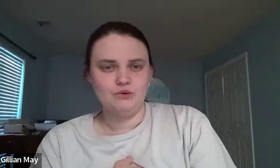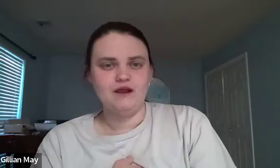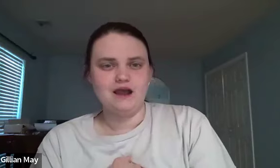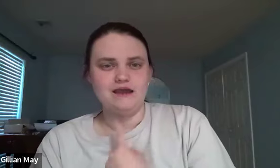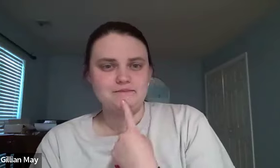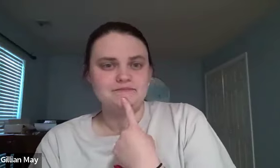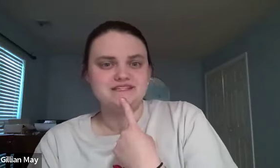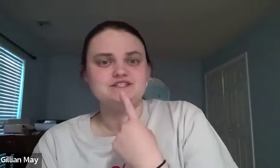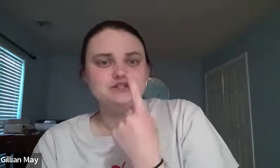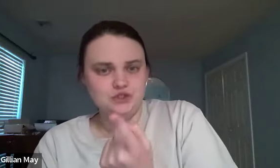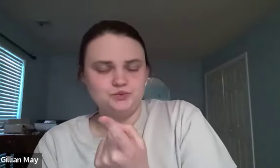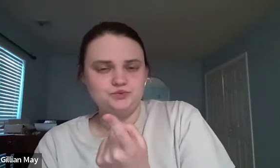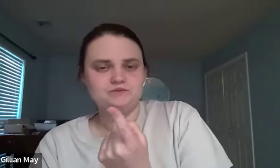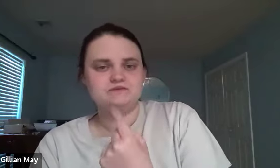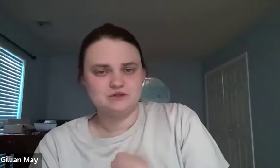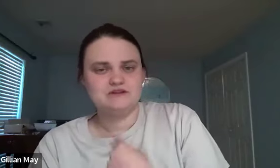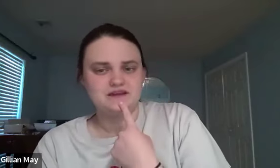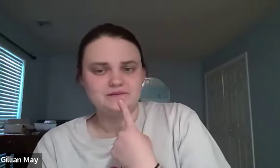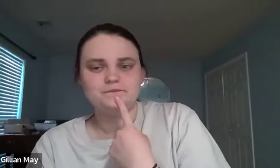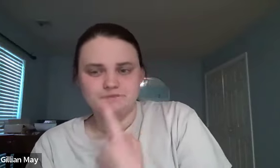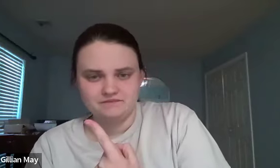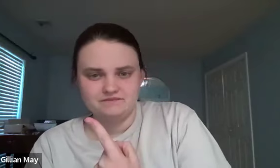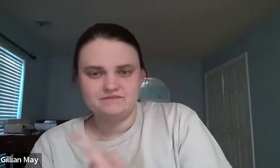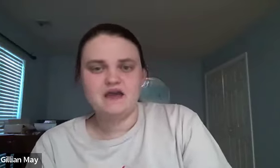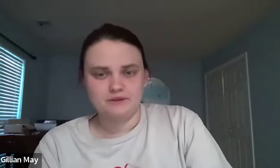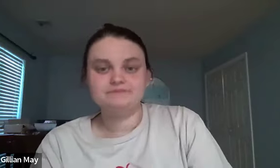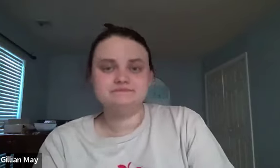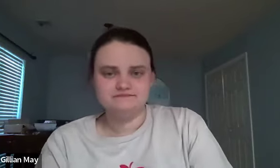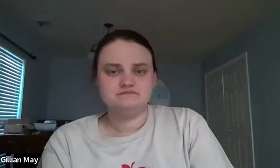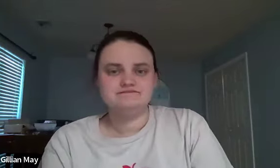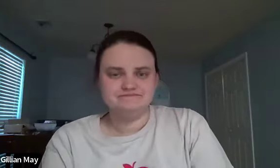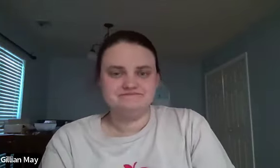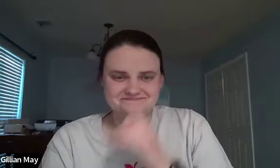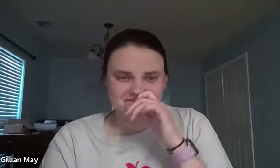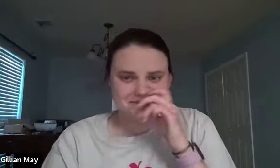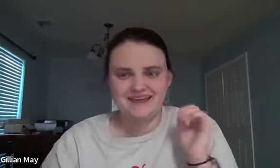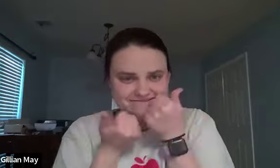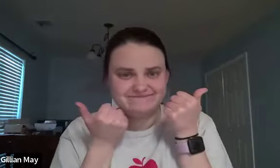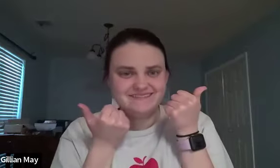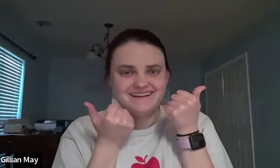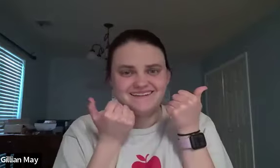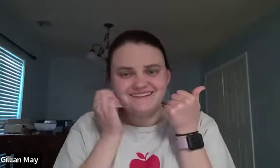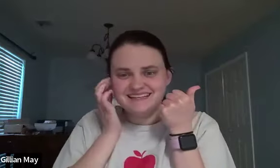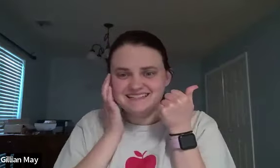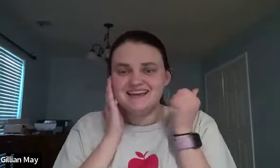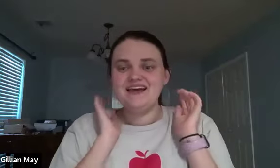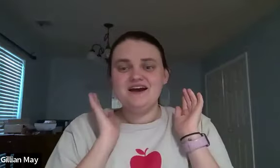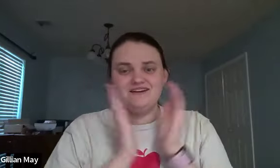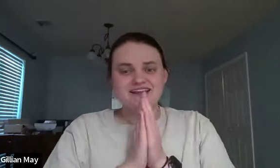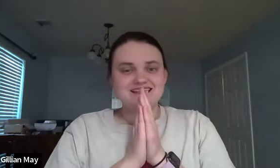more. I missed you sort of thing. That one. But yeah. All right. Okay, guys.